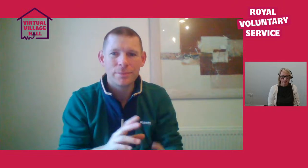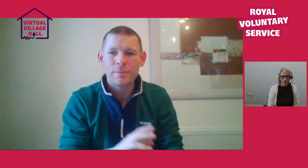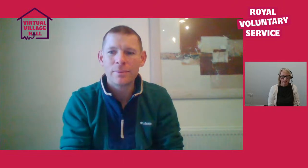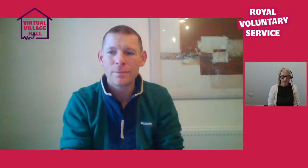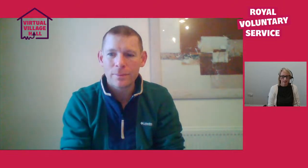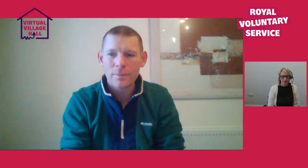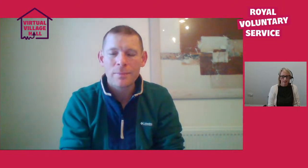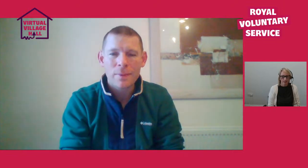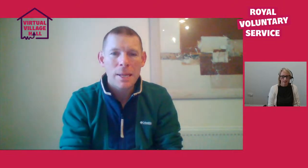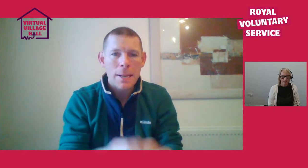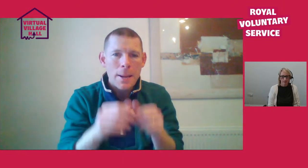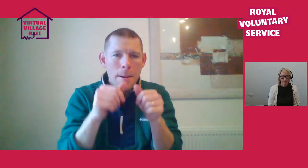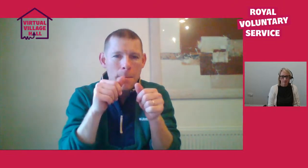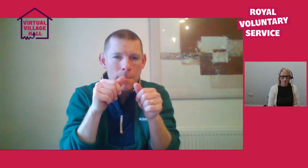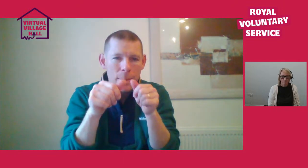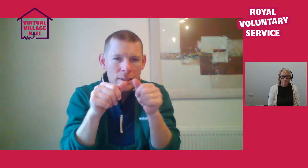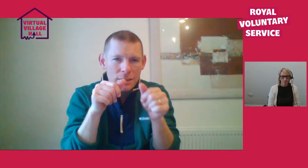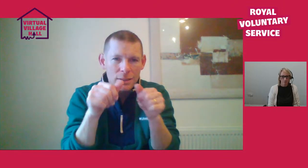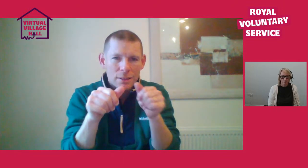reading,